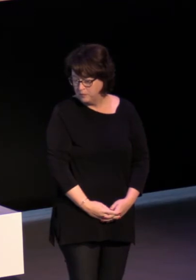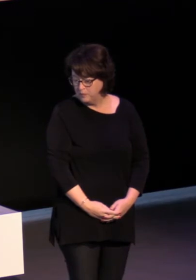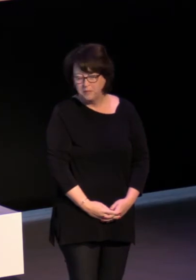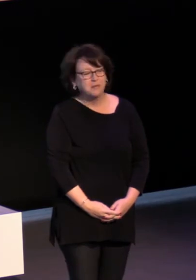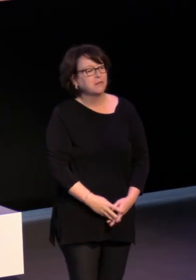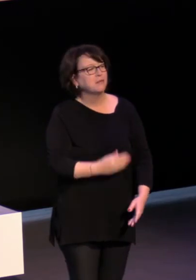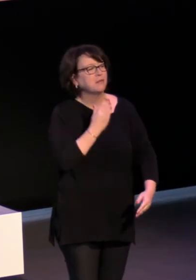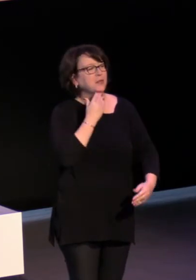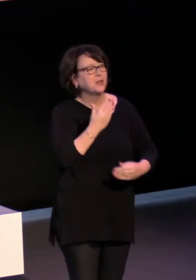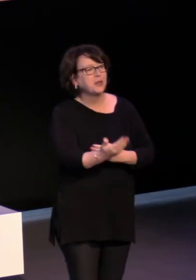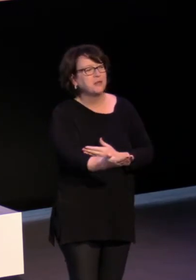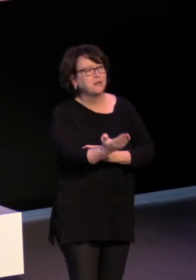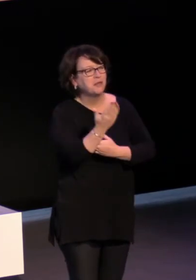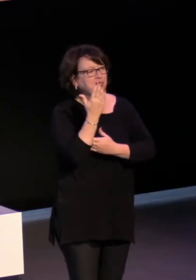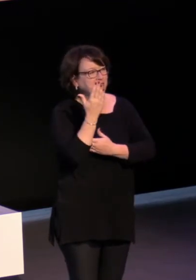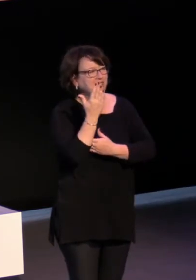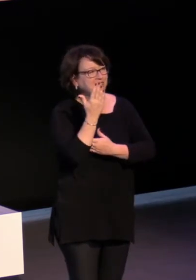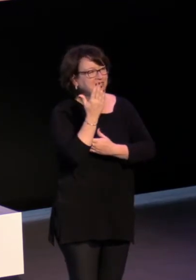Good morning.